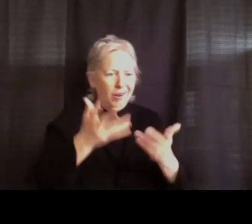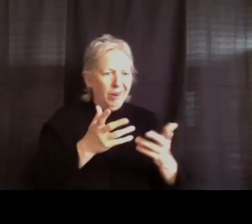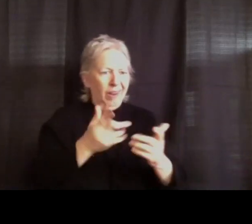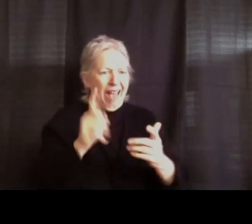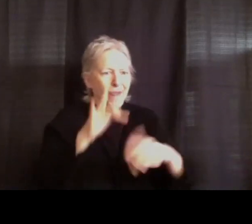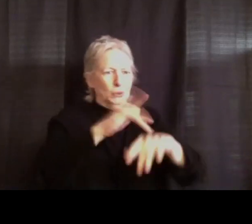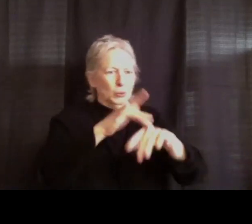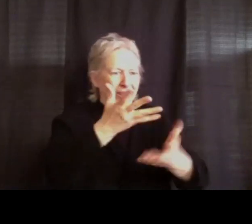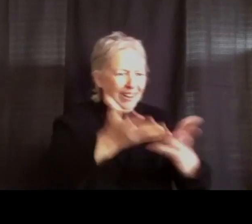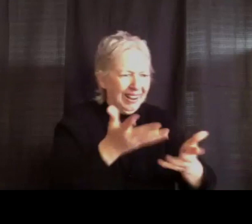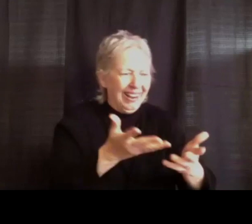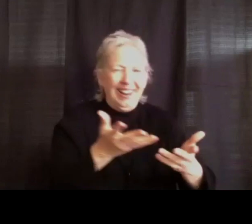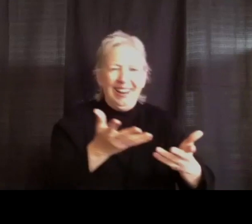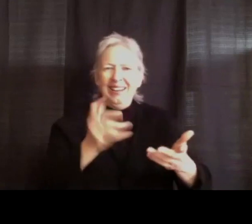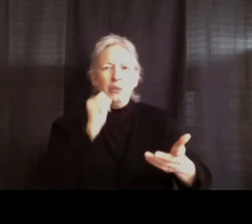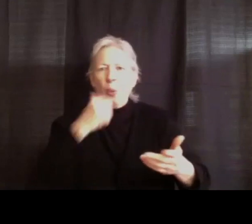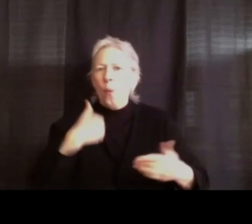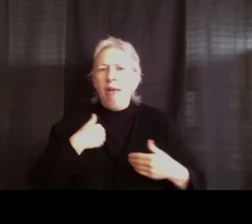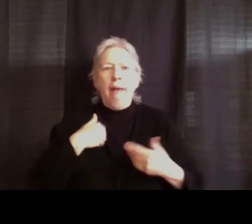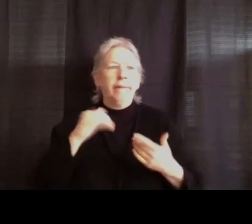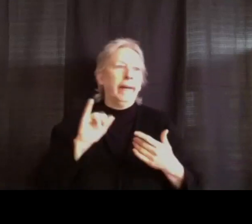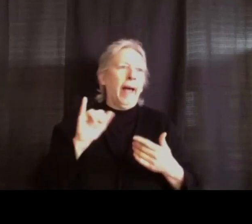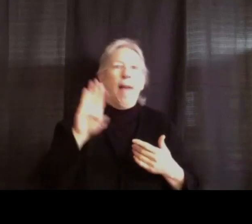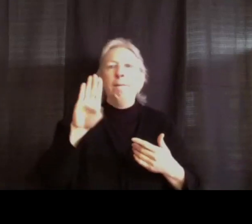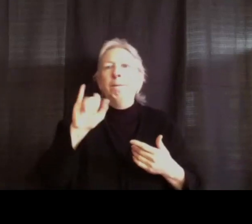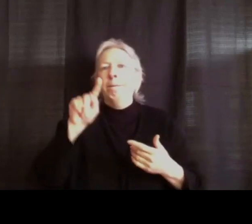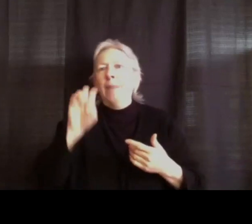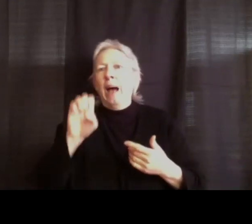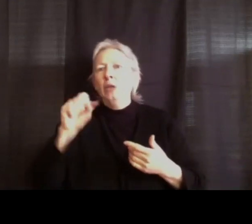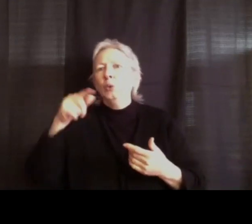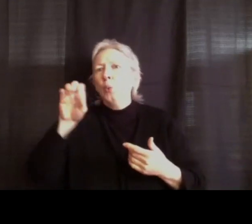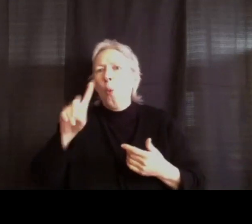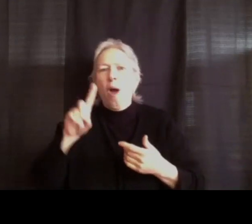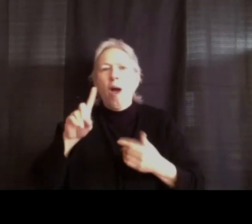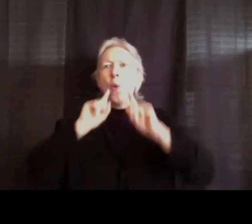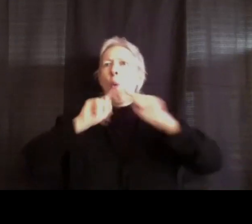no bite squad to send that hot covered dish.